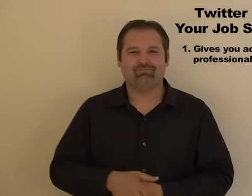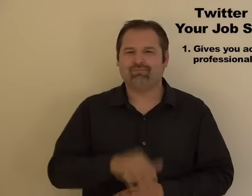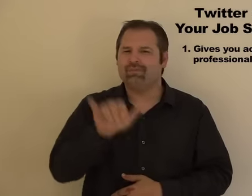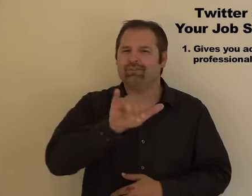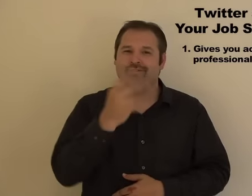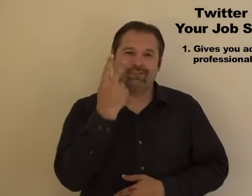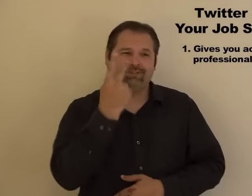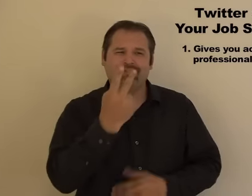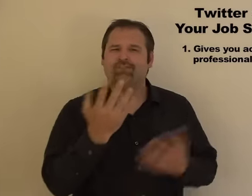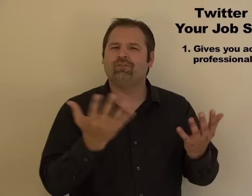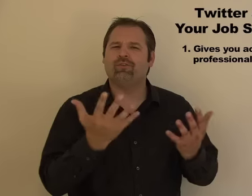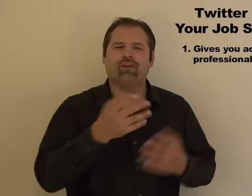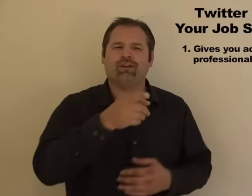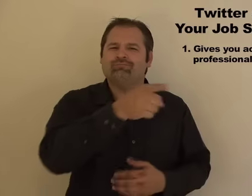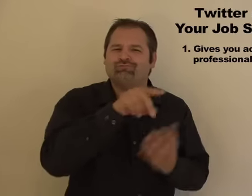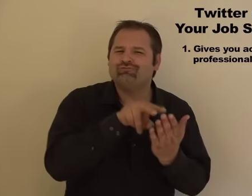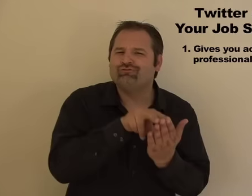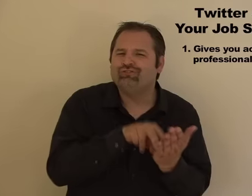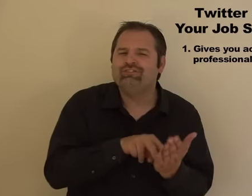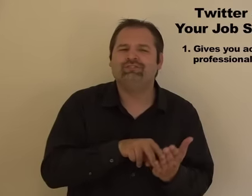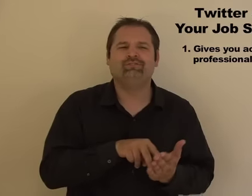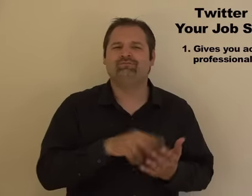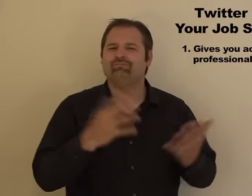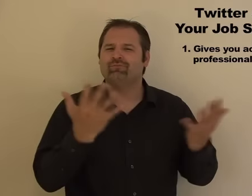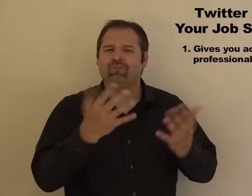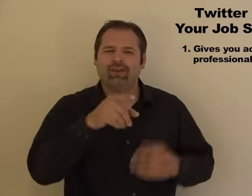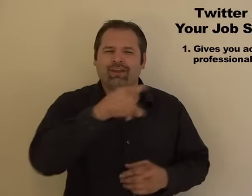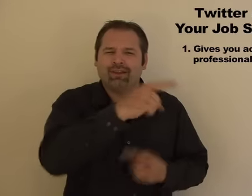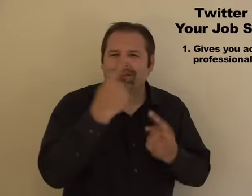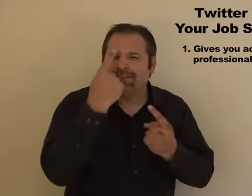as well as what they're reading and what it is on their minds.